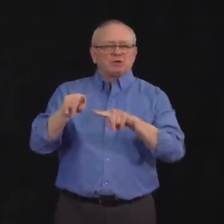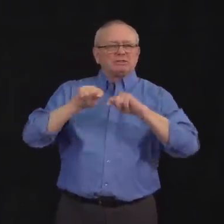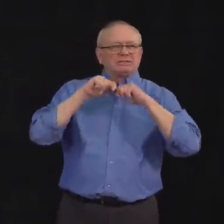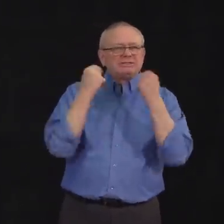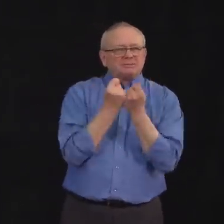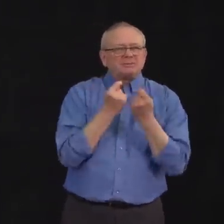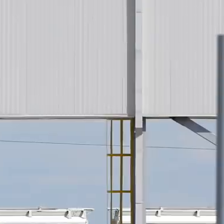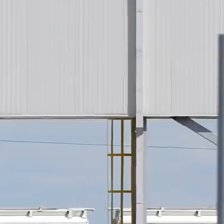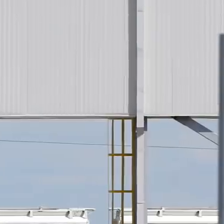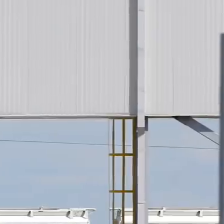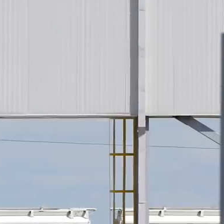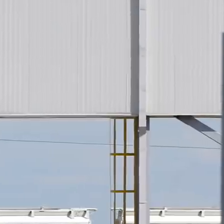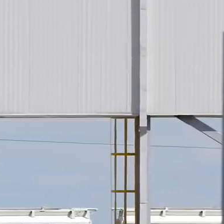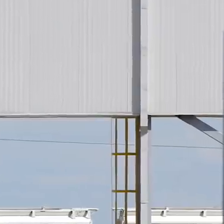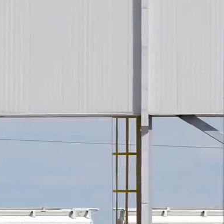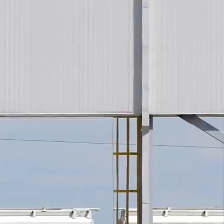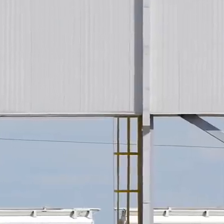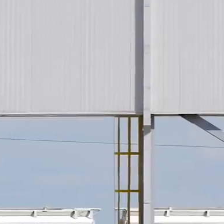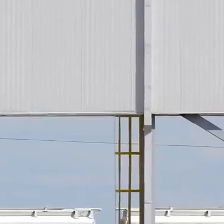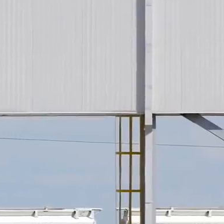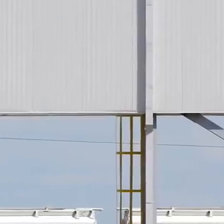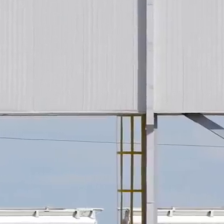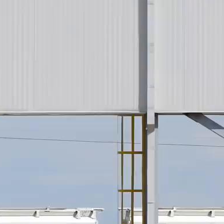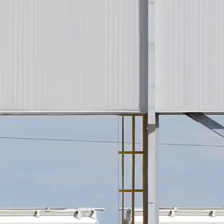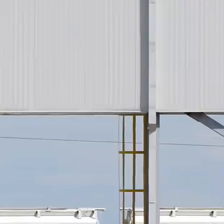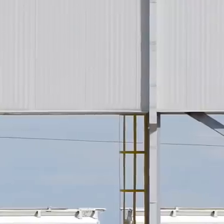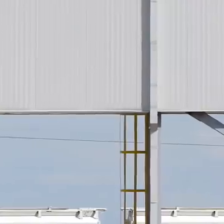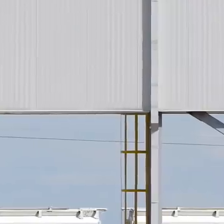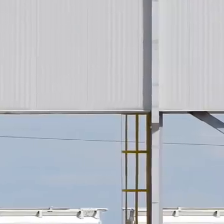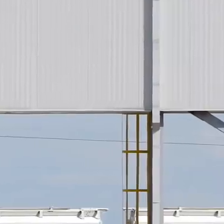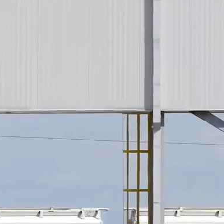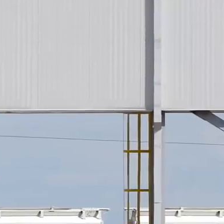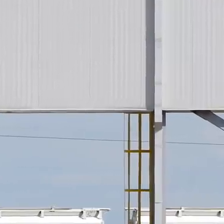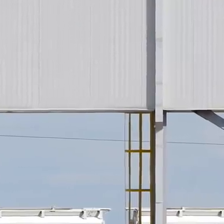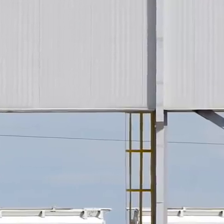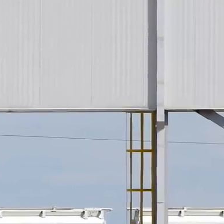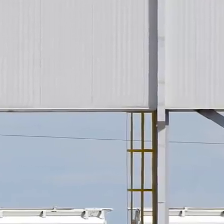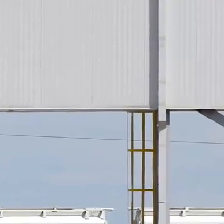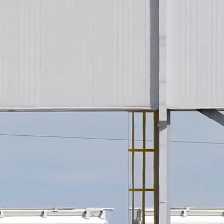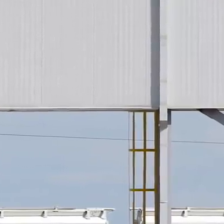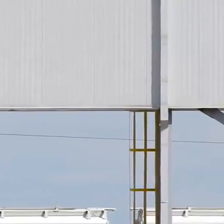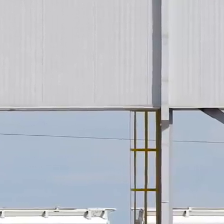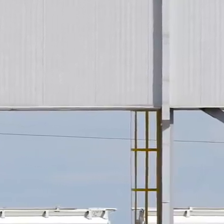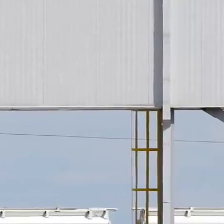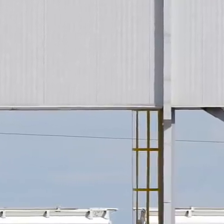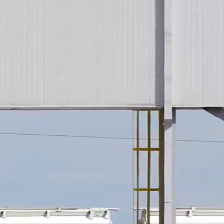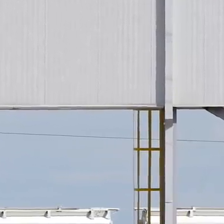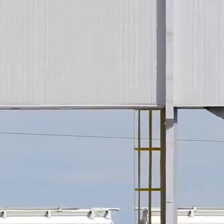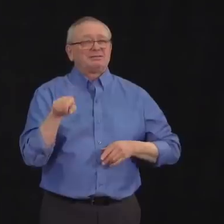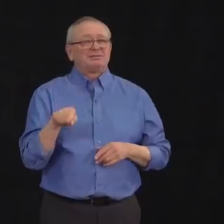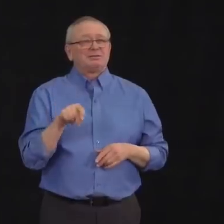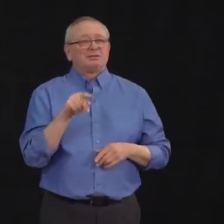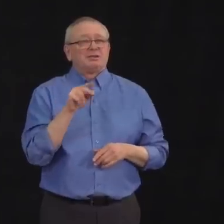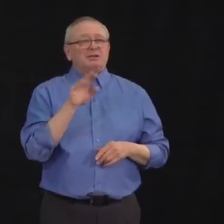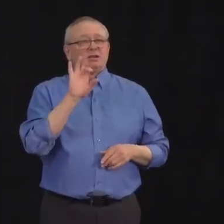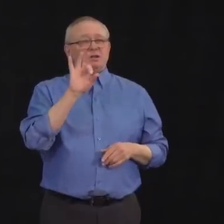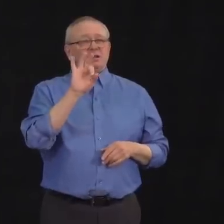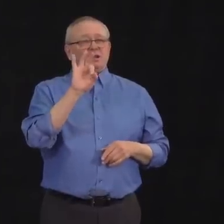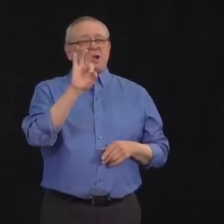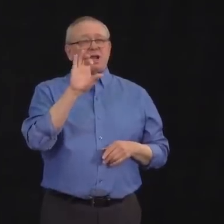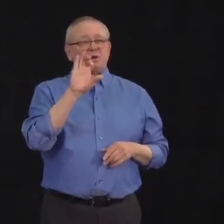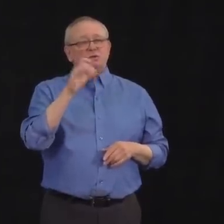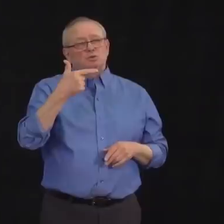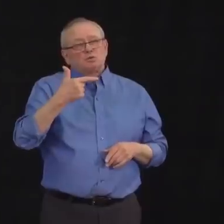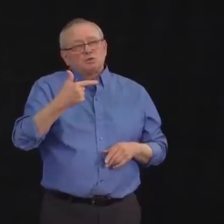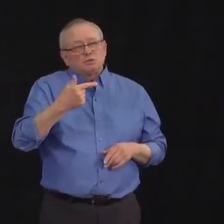Cargill meatpacking plant, there have now been 921 cases. There have also been 390 confirmed